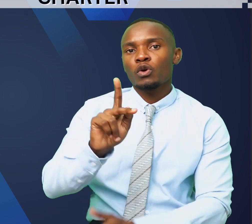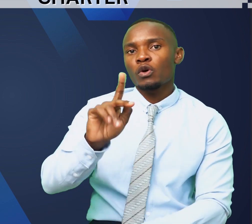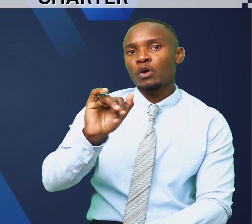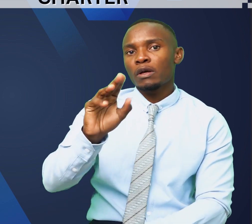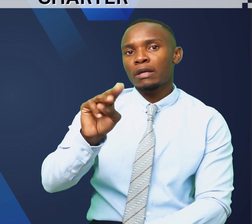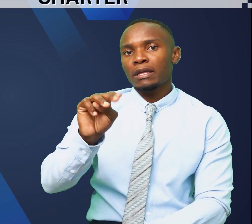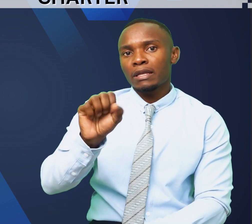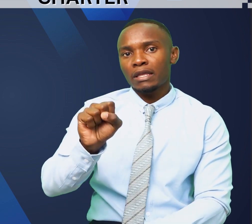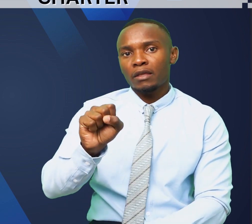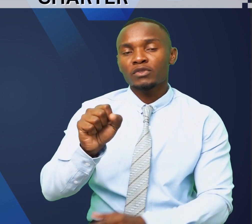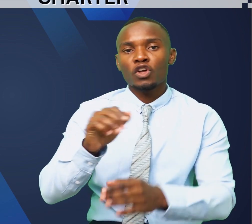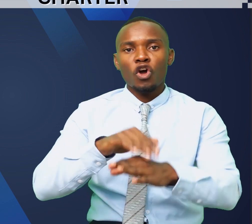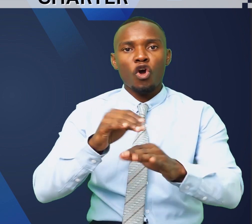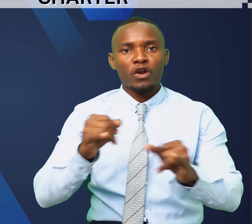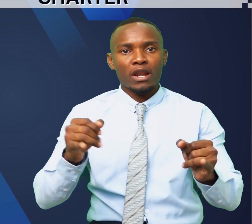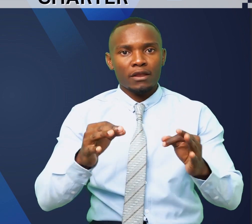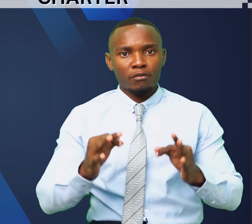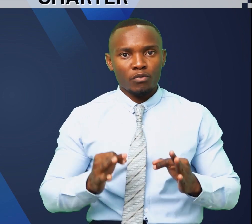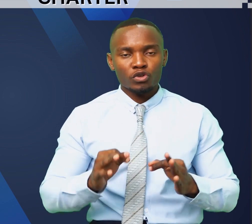KEBS online portal, that is